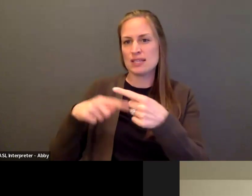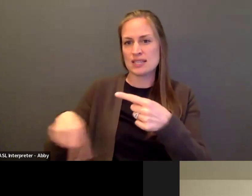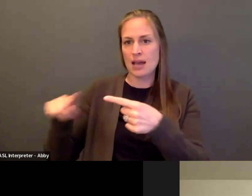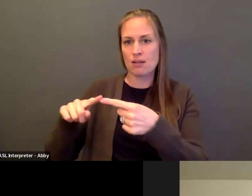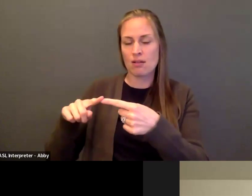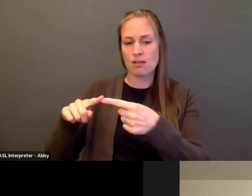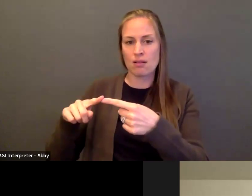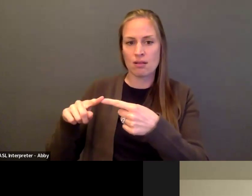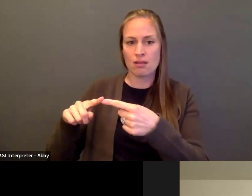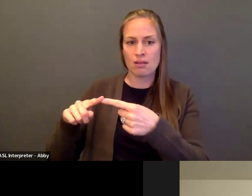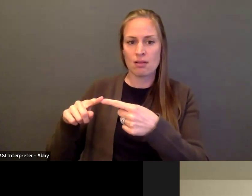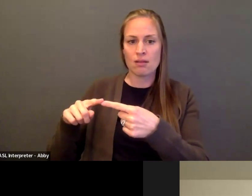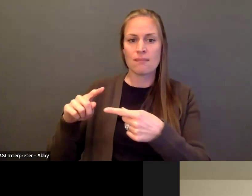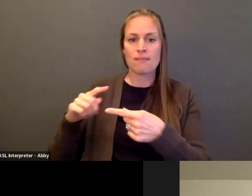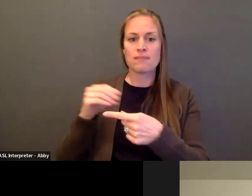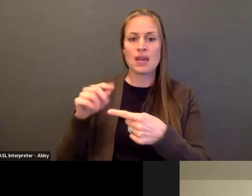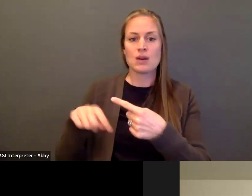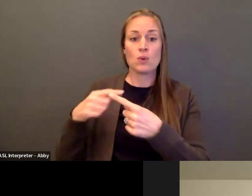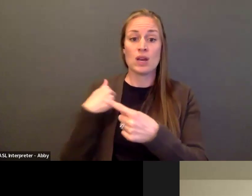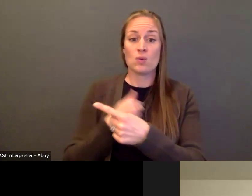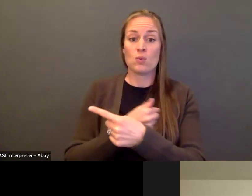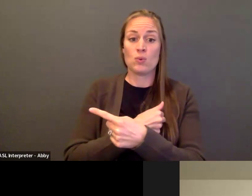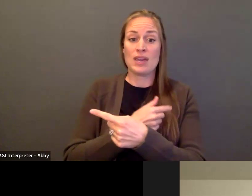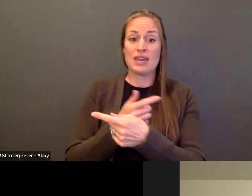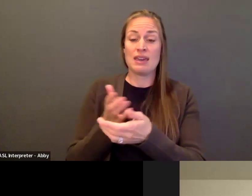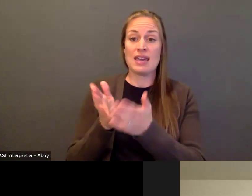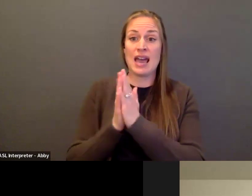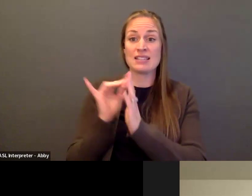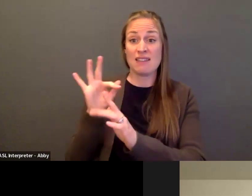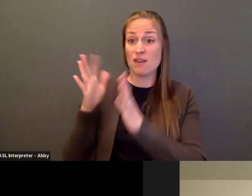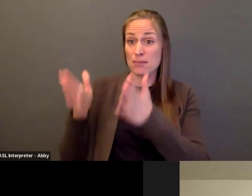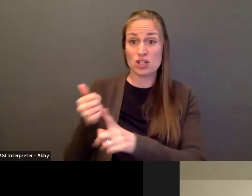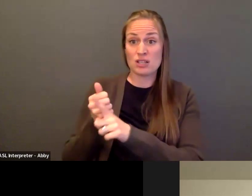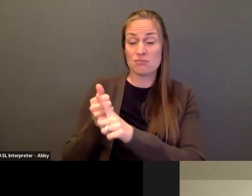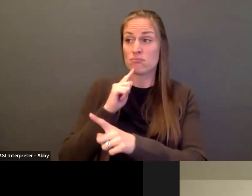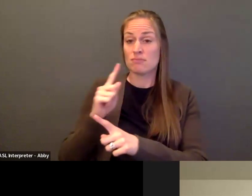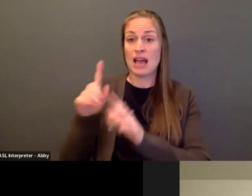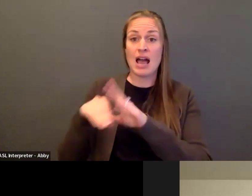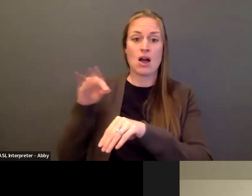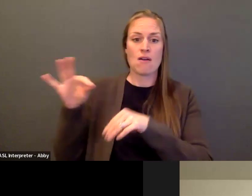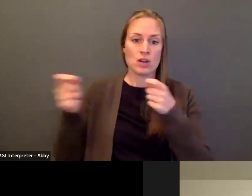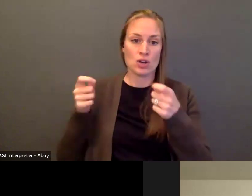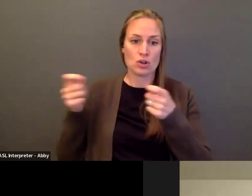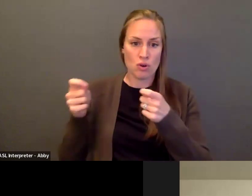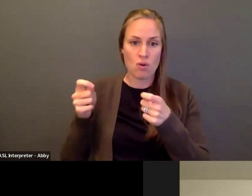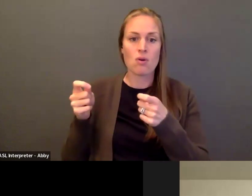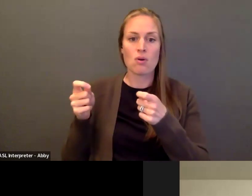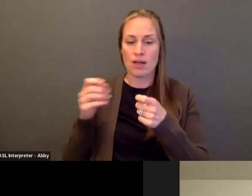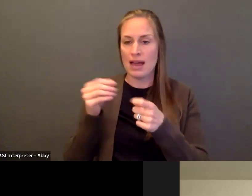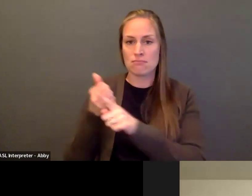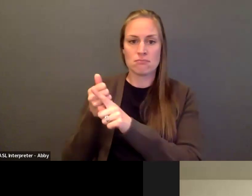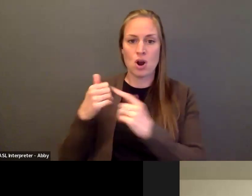ask, like, we're not gonna ask in the moment, if someone's truly out of control and they're just overwhelmed, we are gonna advocate for them to